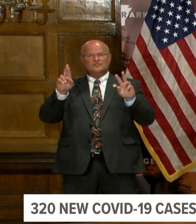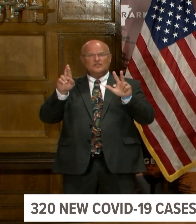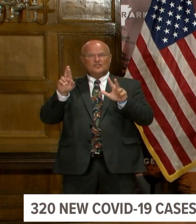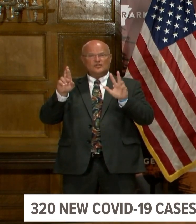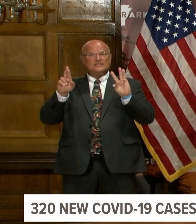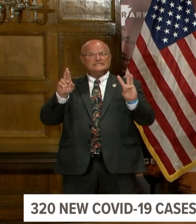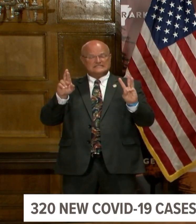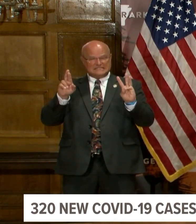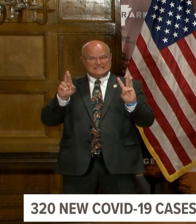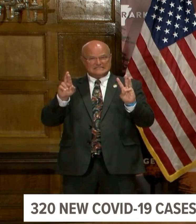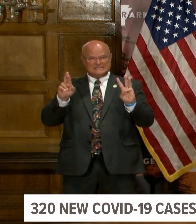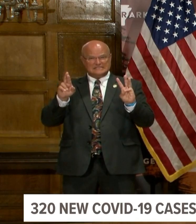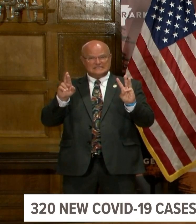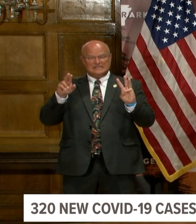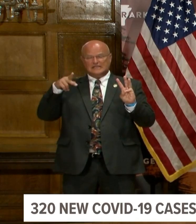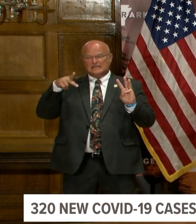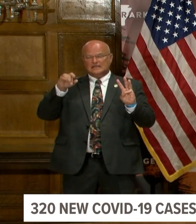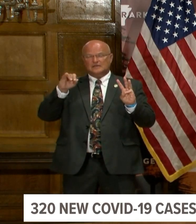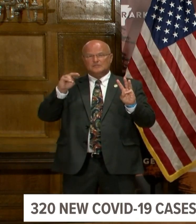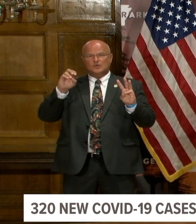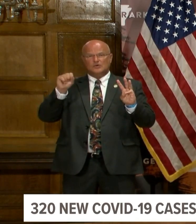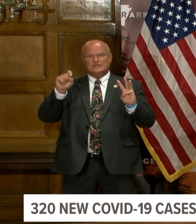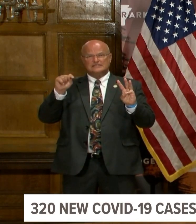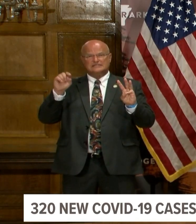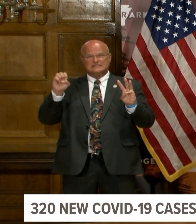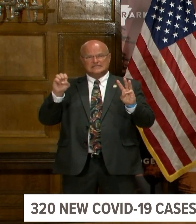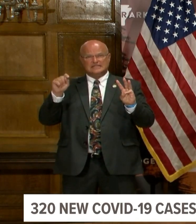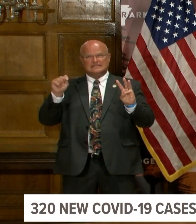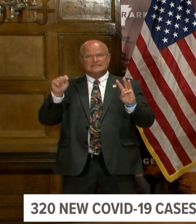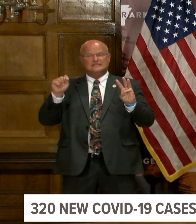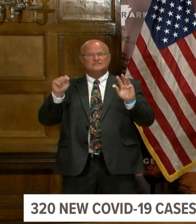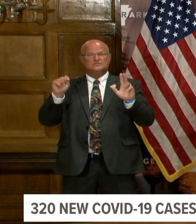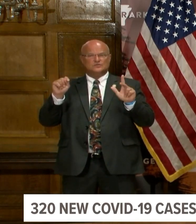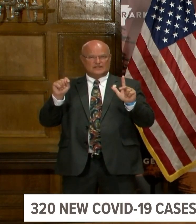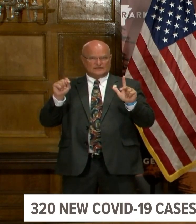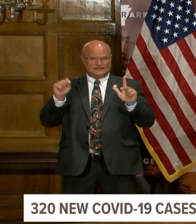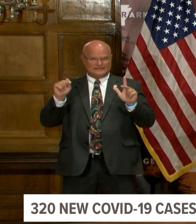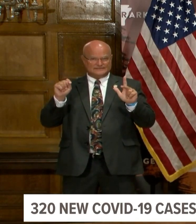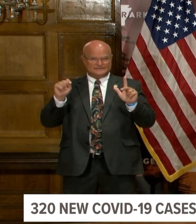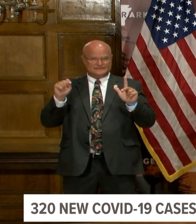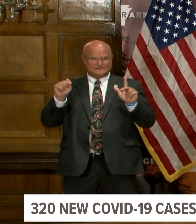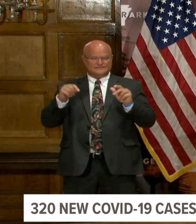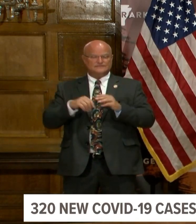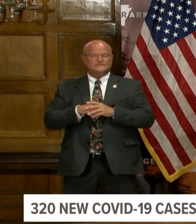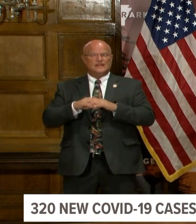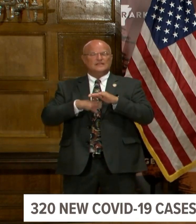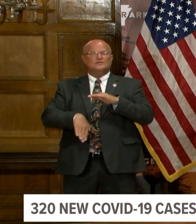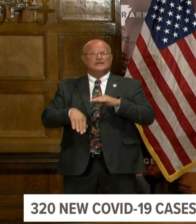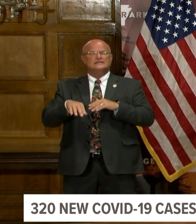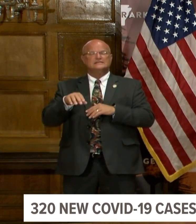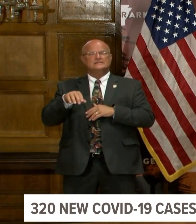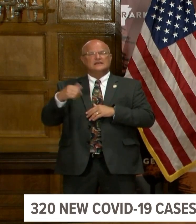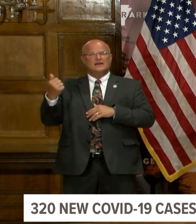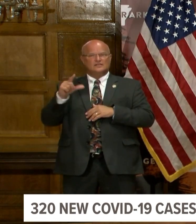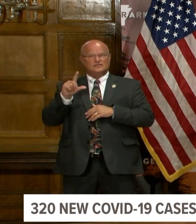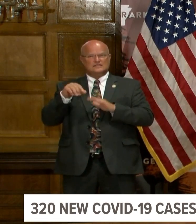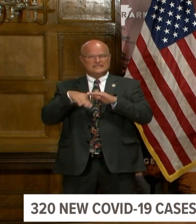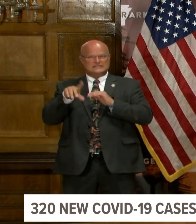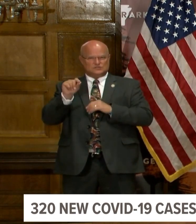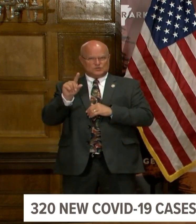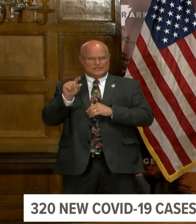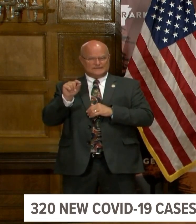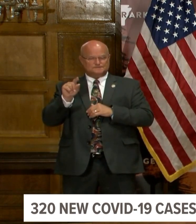36, and Poinsett at 23. I'd like to point out, based on the slides that the Governor showed,